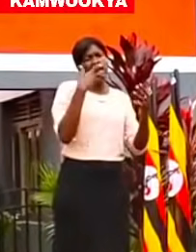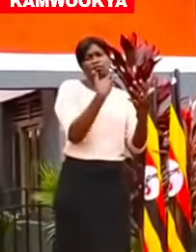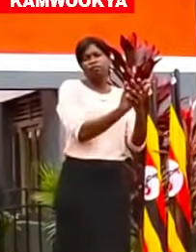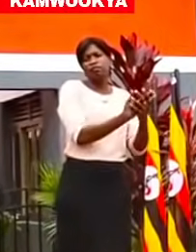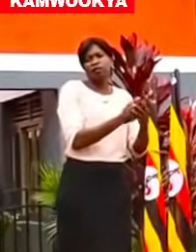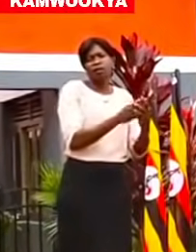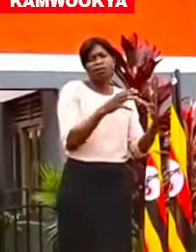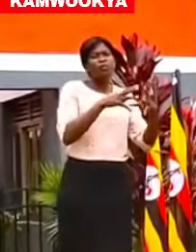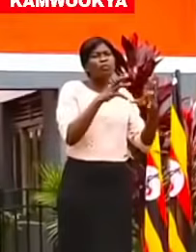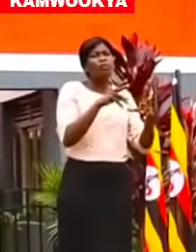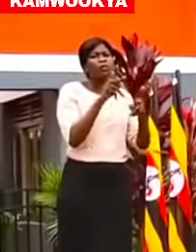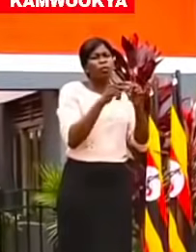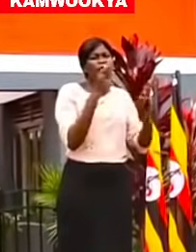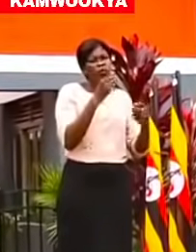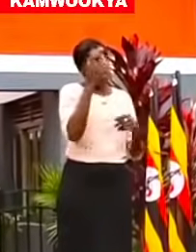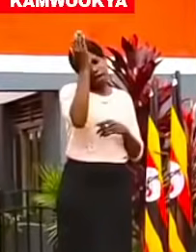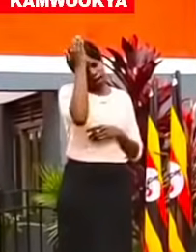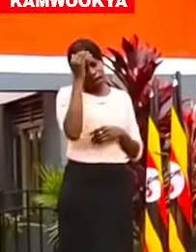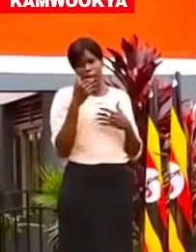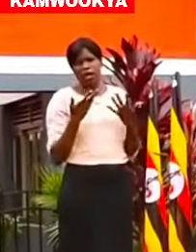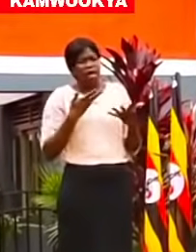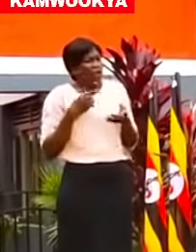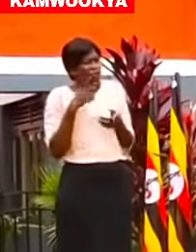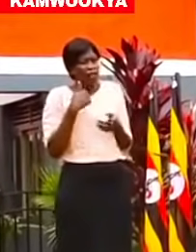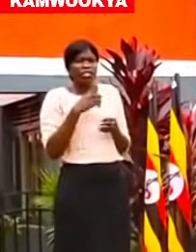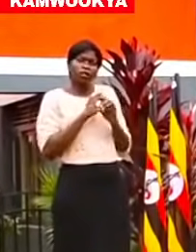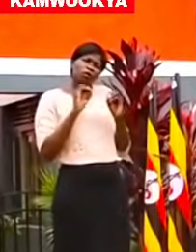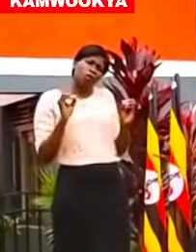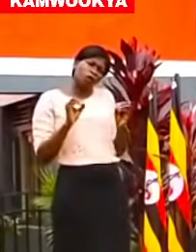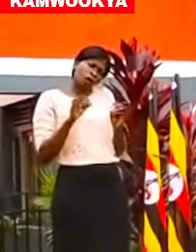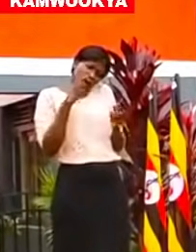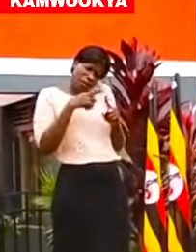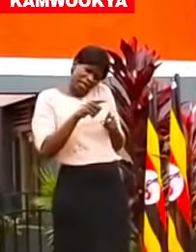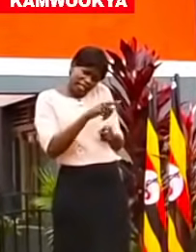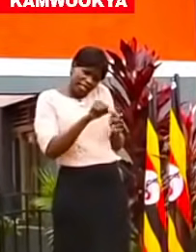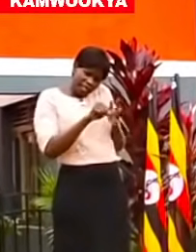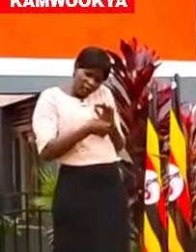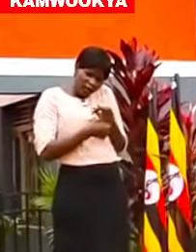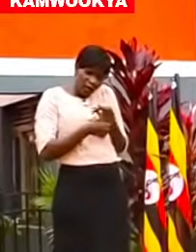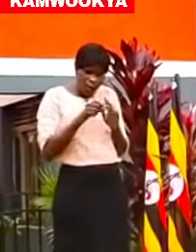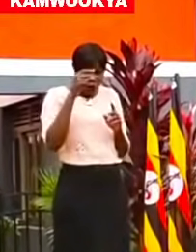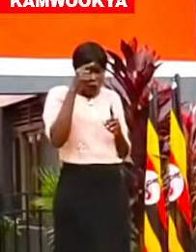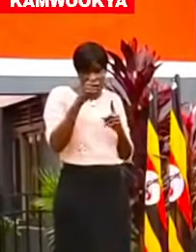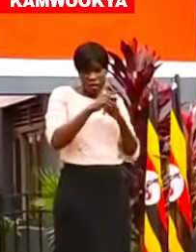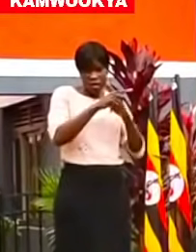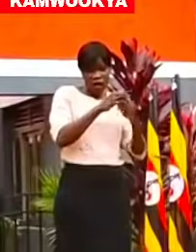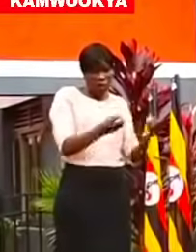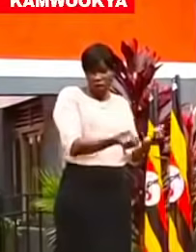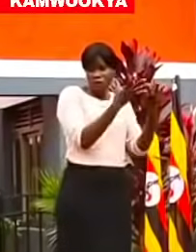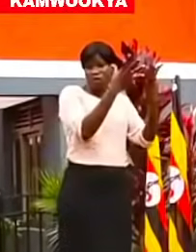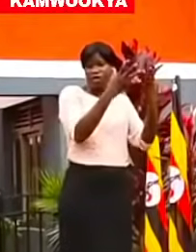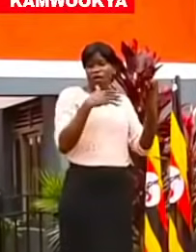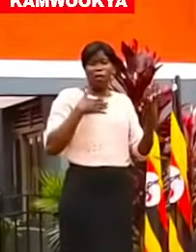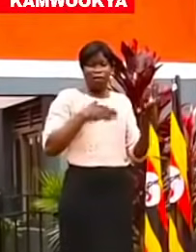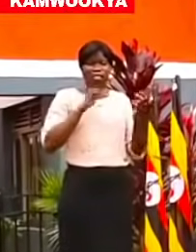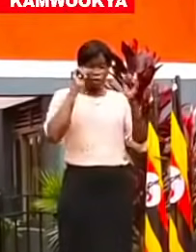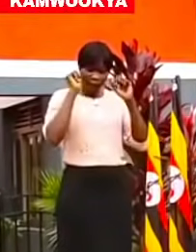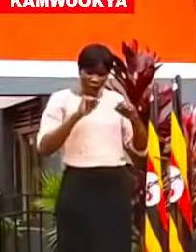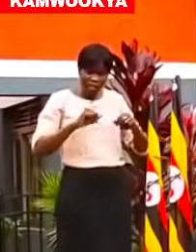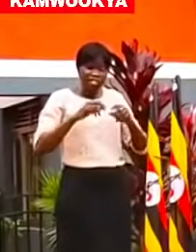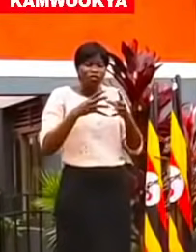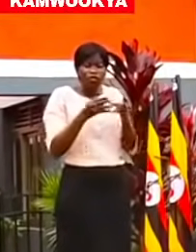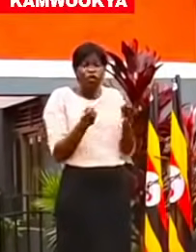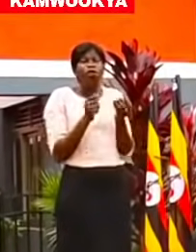tugikwase n'amagezi, tugikwate mu ngeri ya kintu kikulu era mu ngeri ya